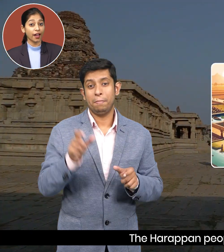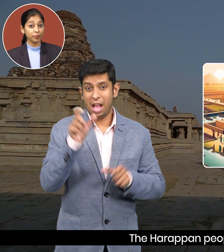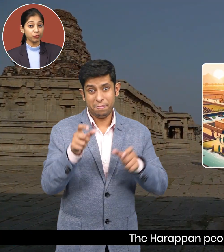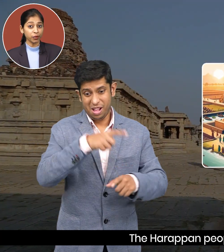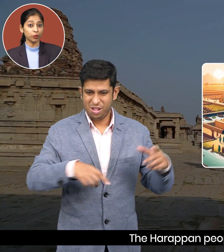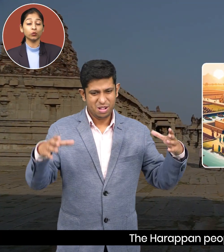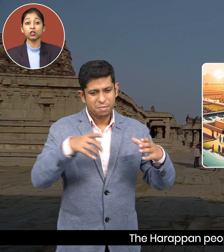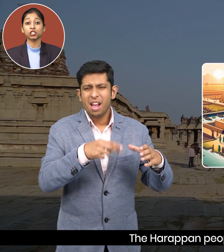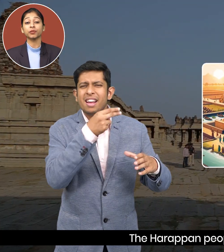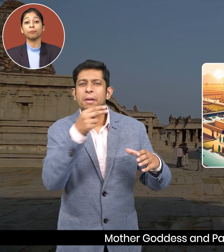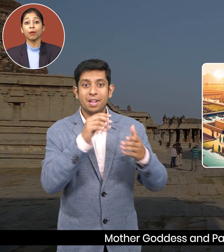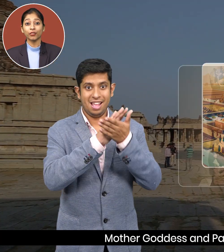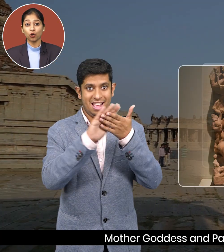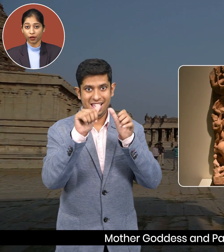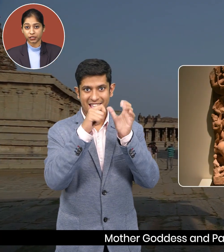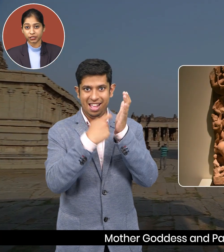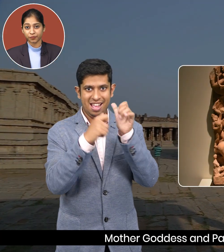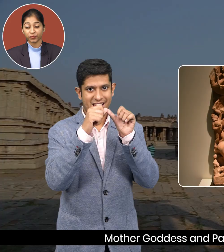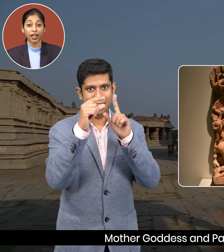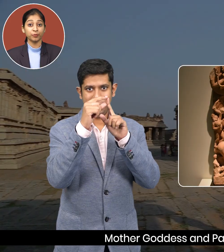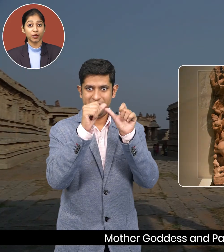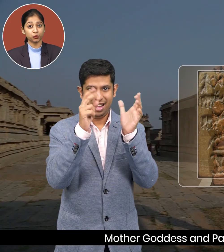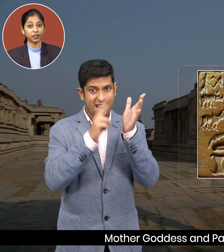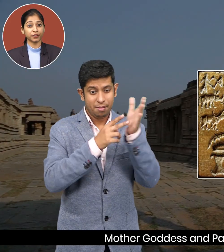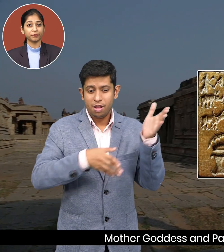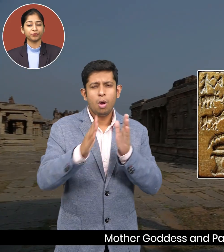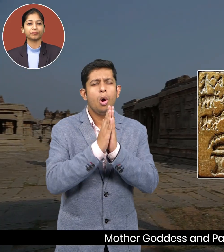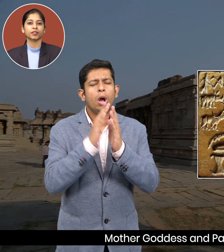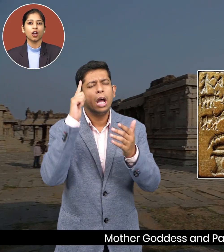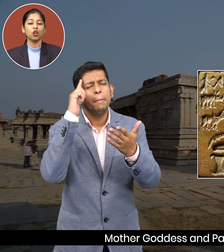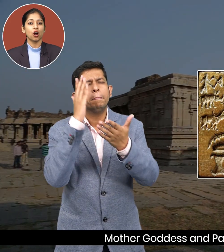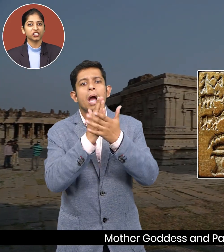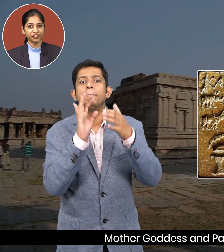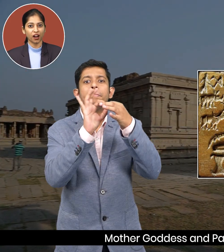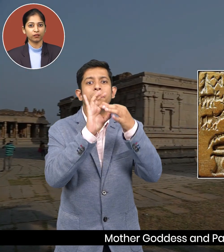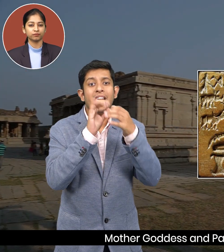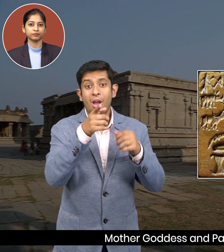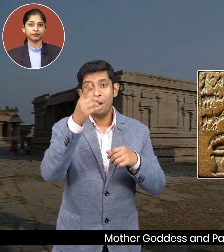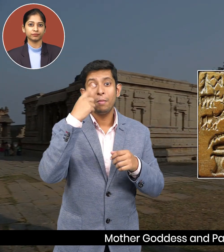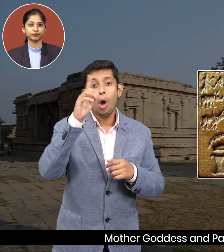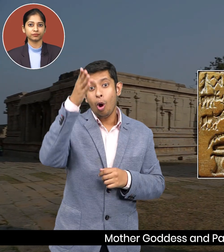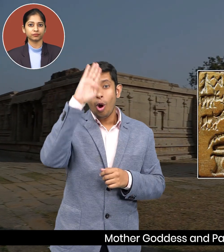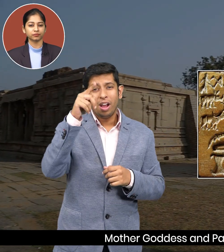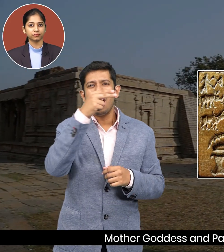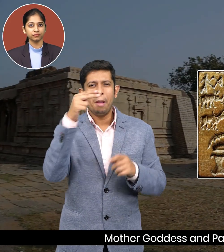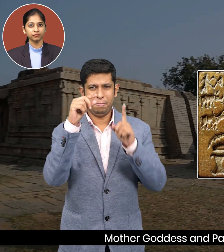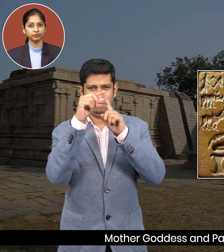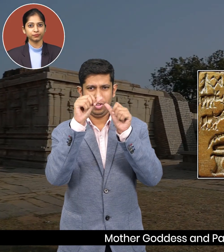The Harappan people worshipped Mother Goddess and Pashupati, Lord Shiva.